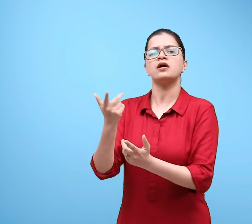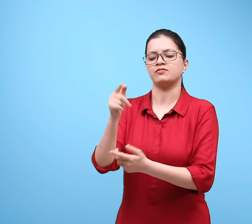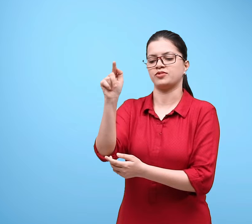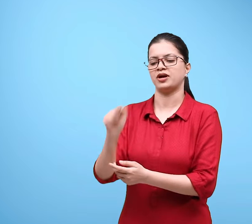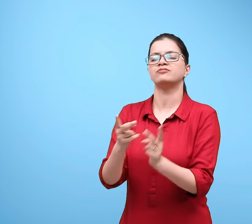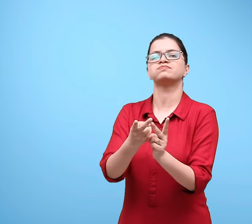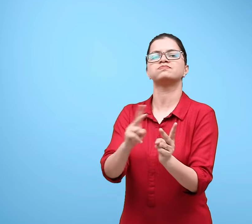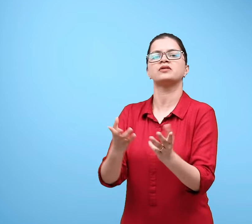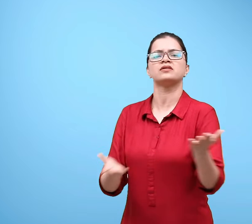object is to be used.